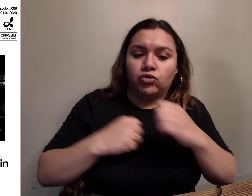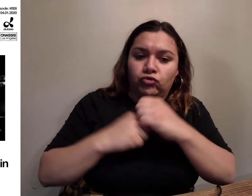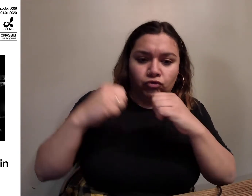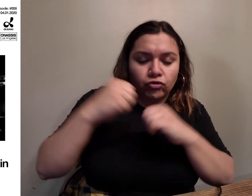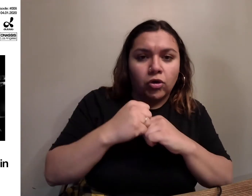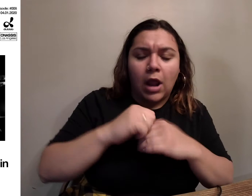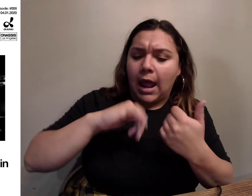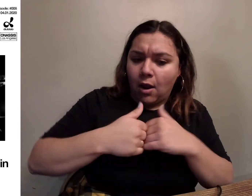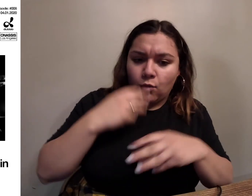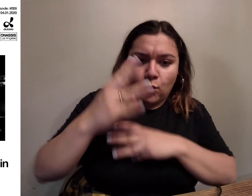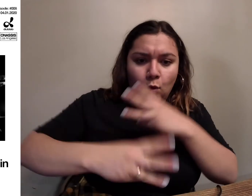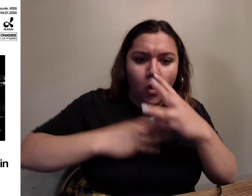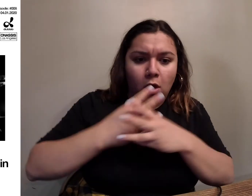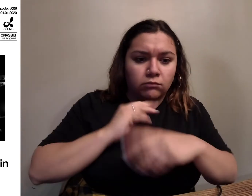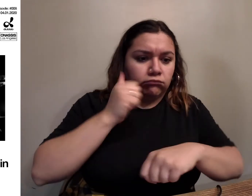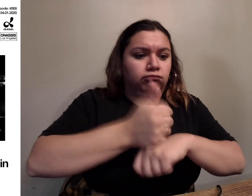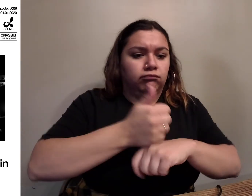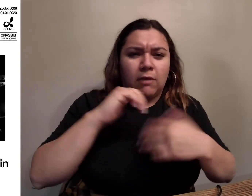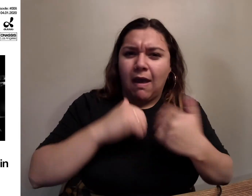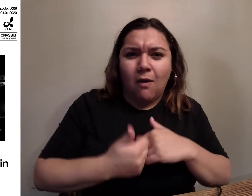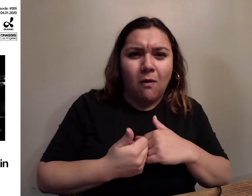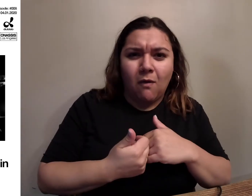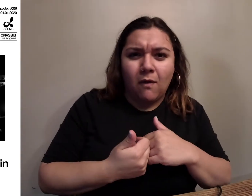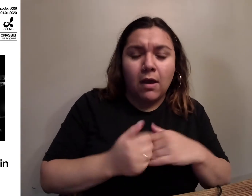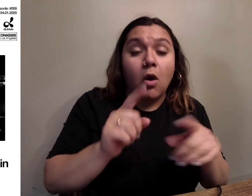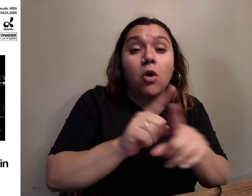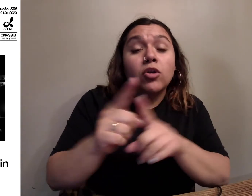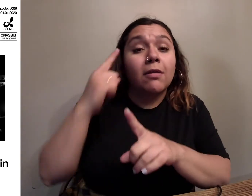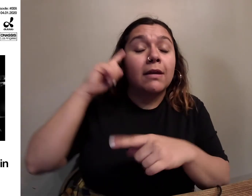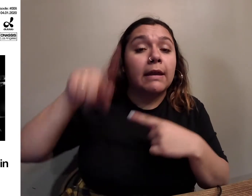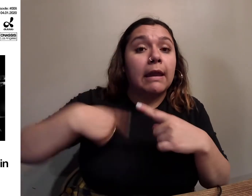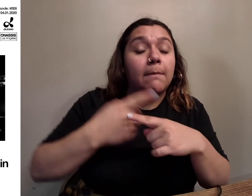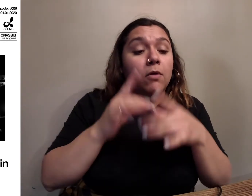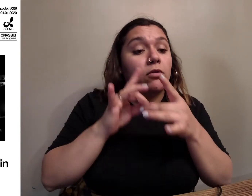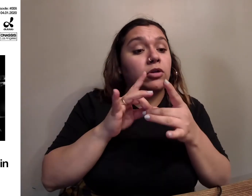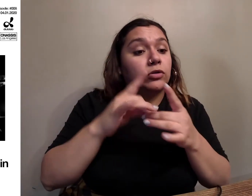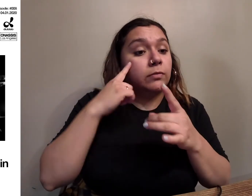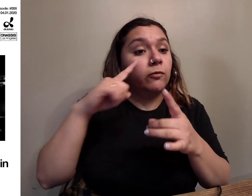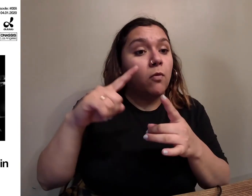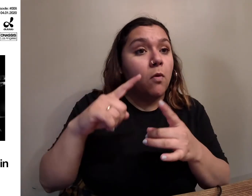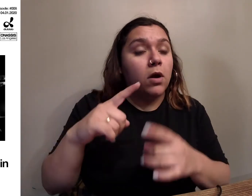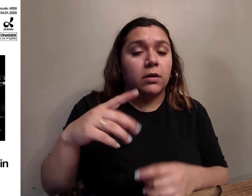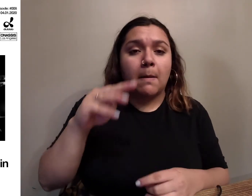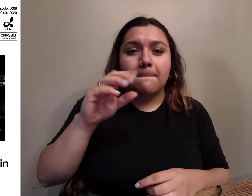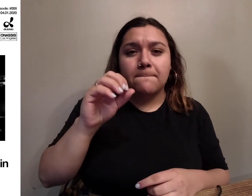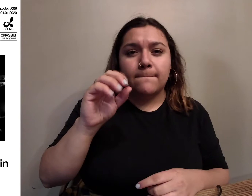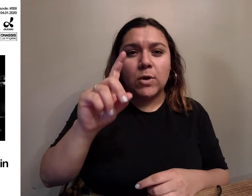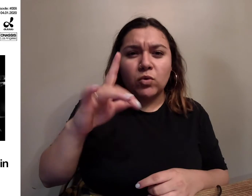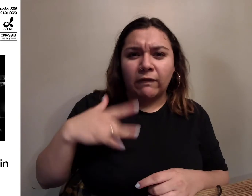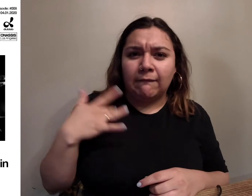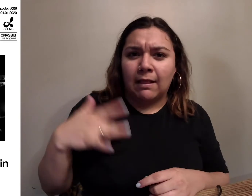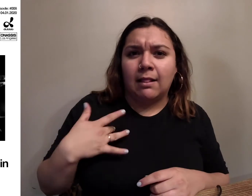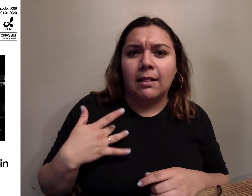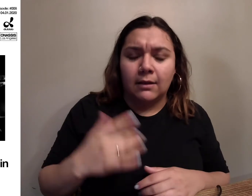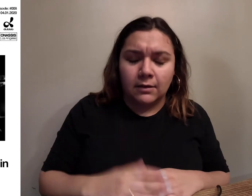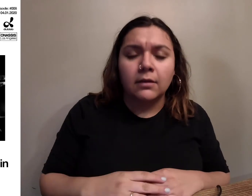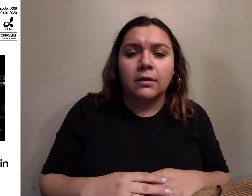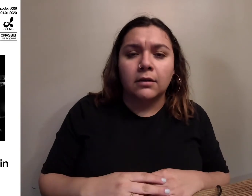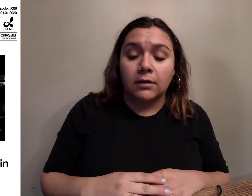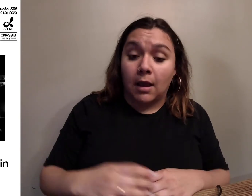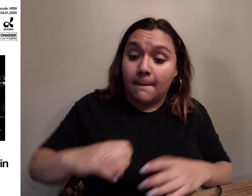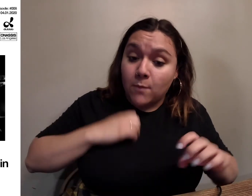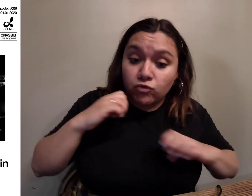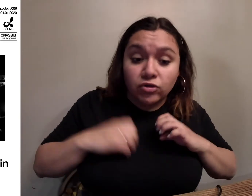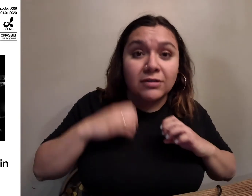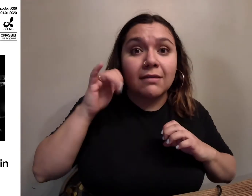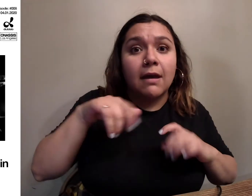and the way we are with others, but then also thinking about that in relationship to moods and feelings, emotions,